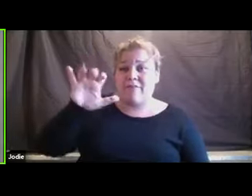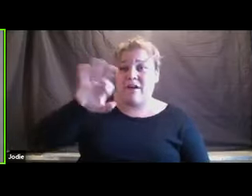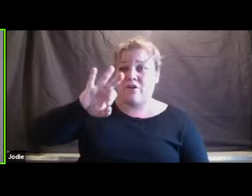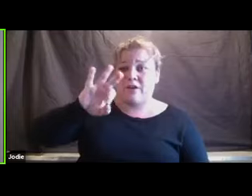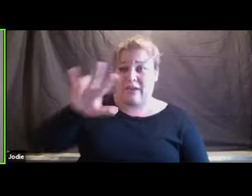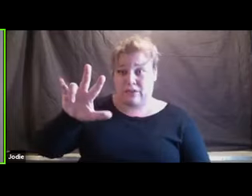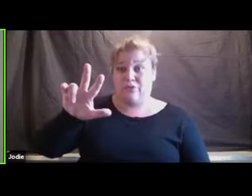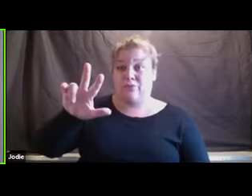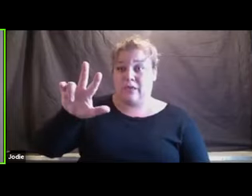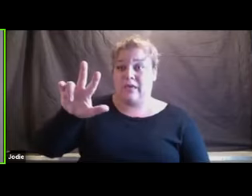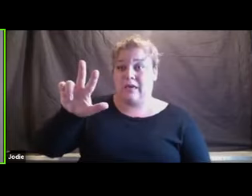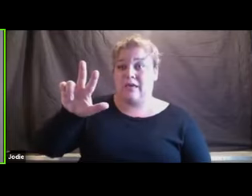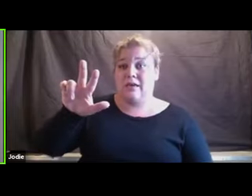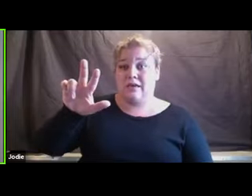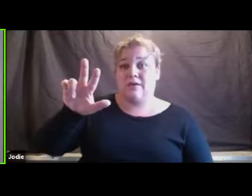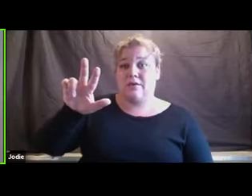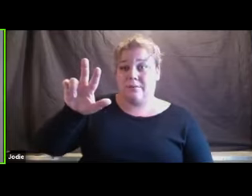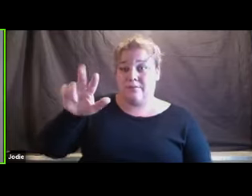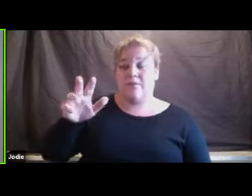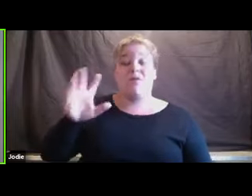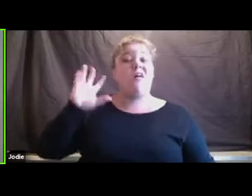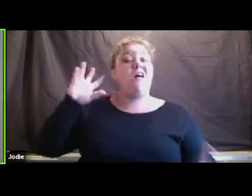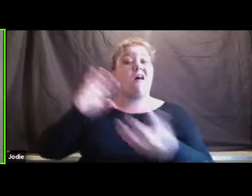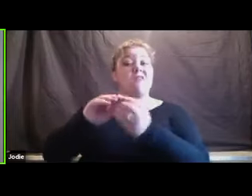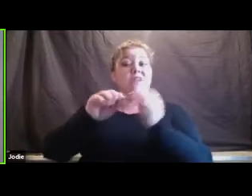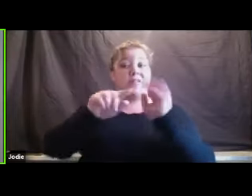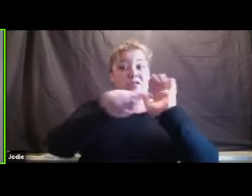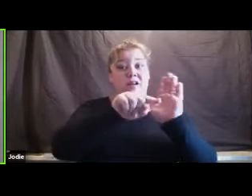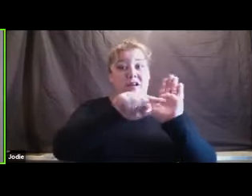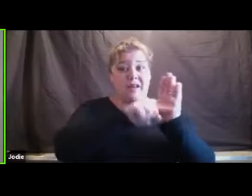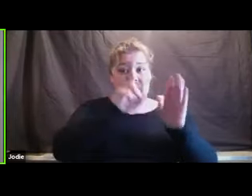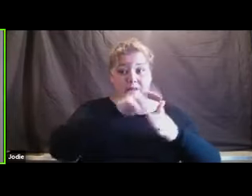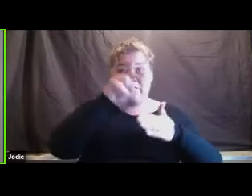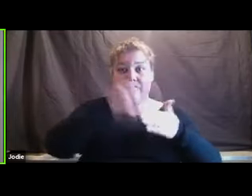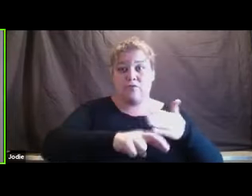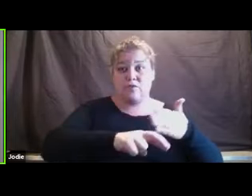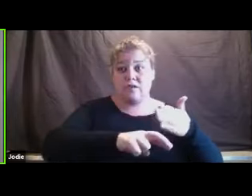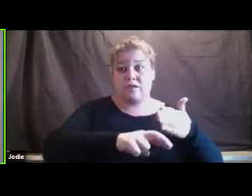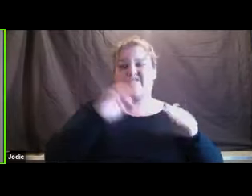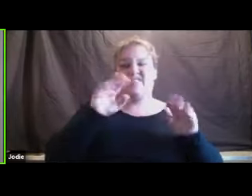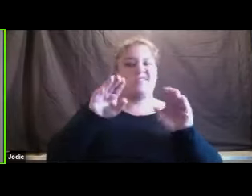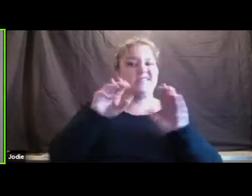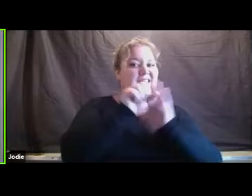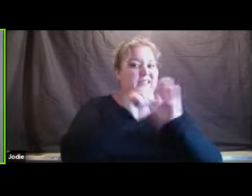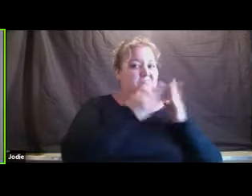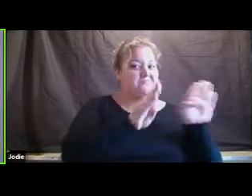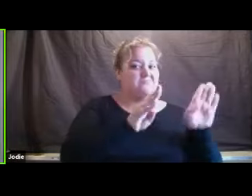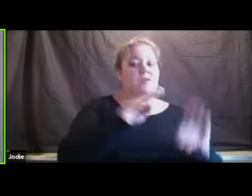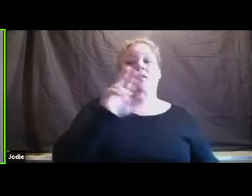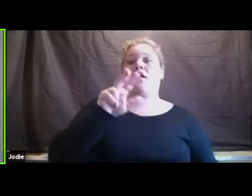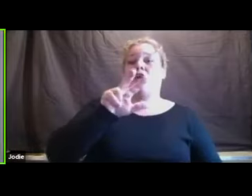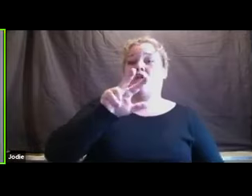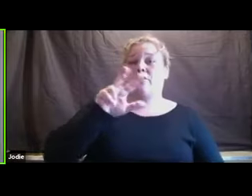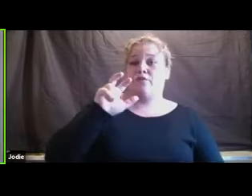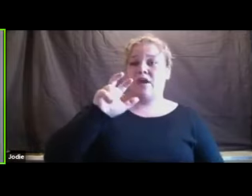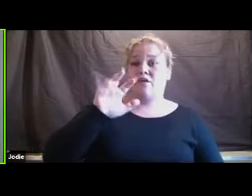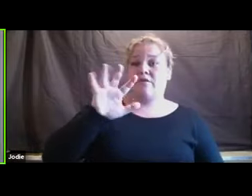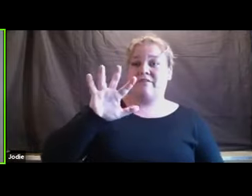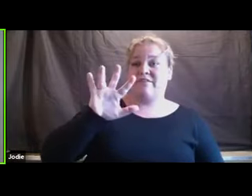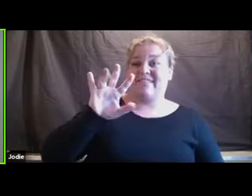21,593. Our total number of negative test results at the state level is